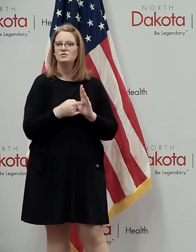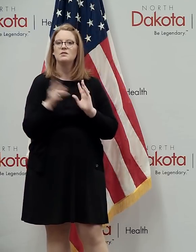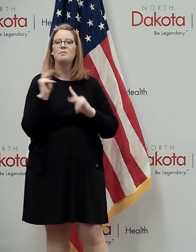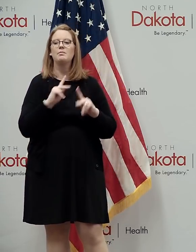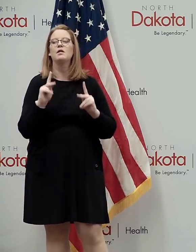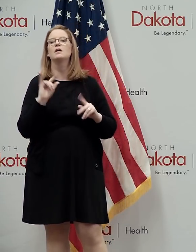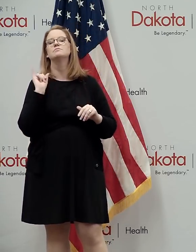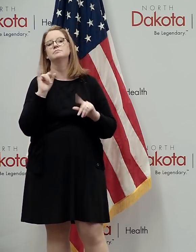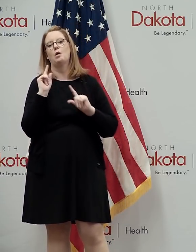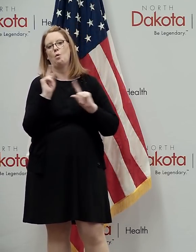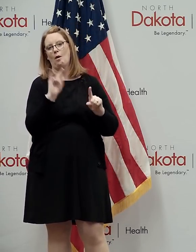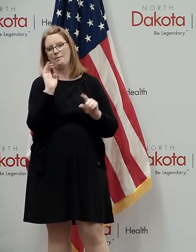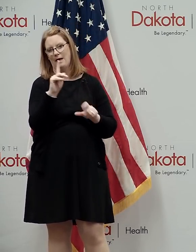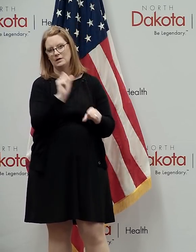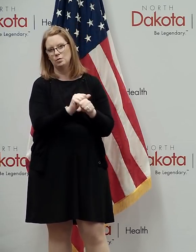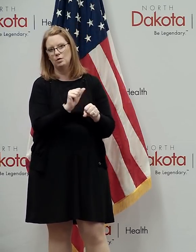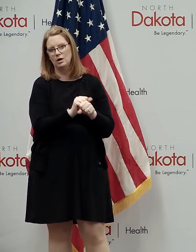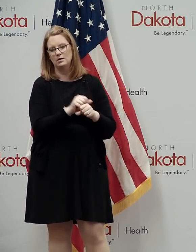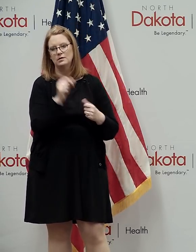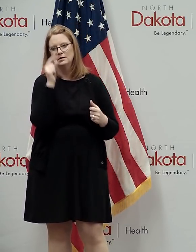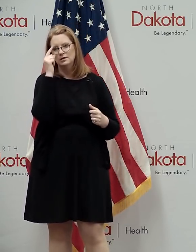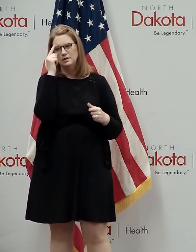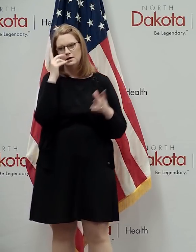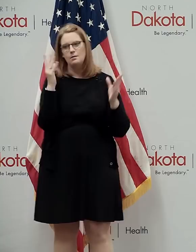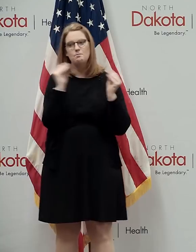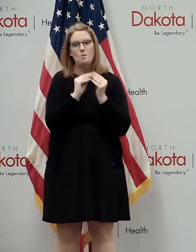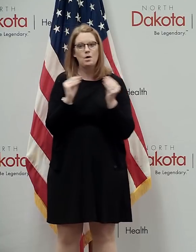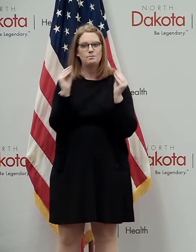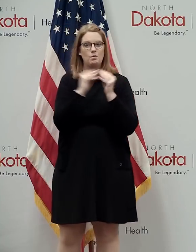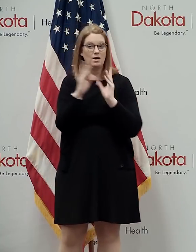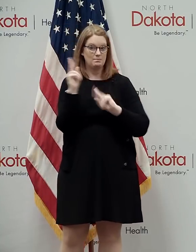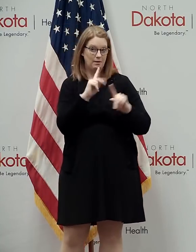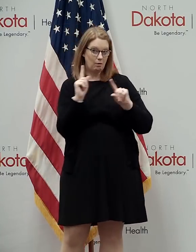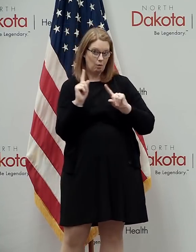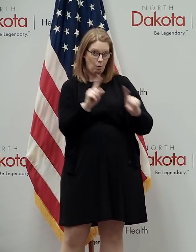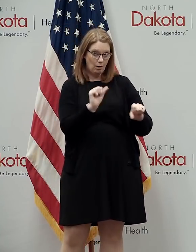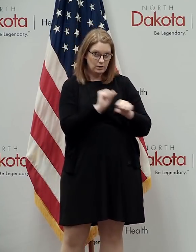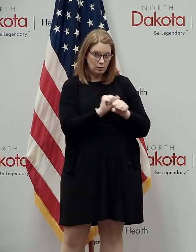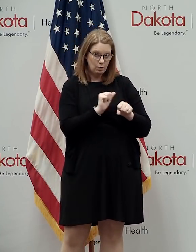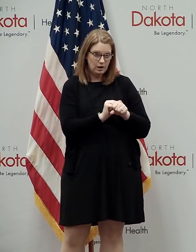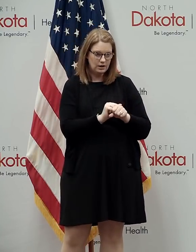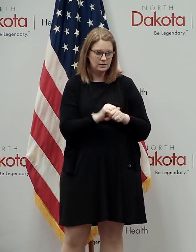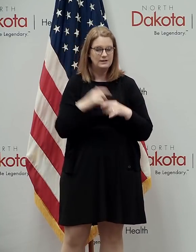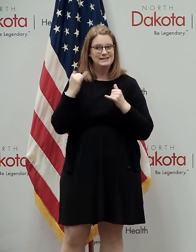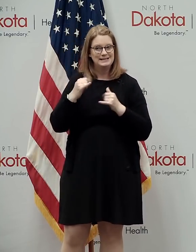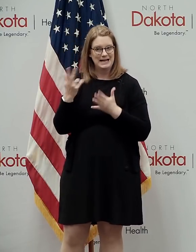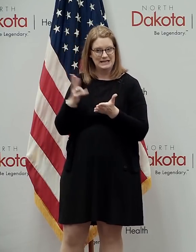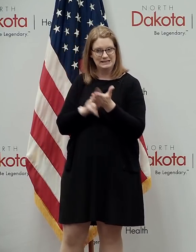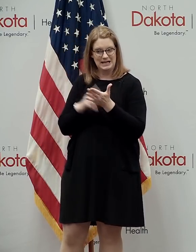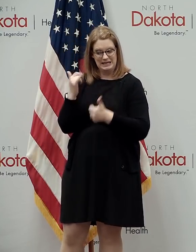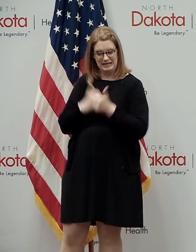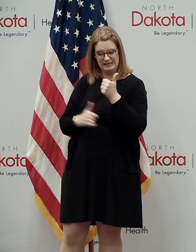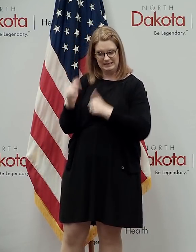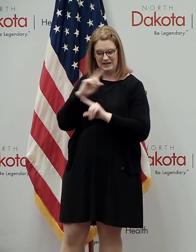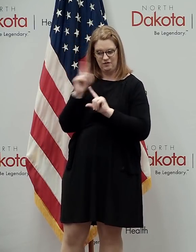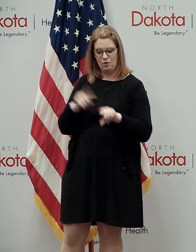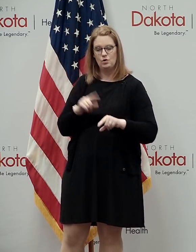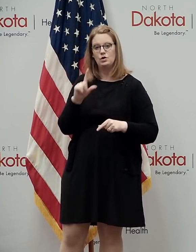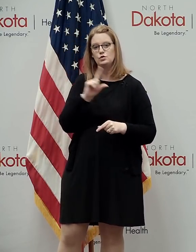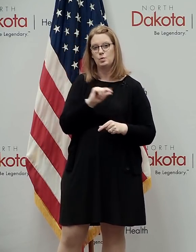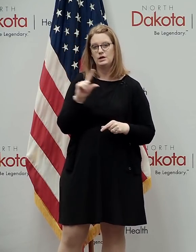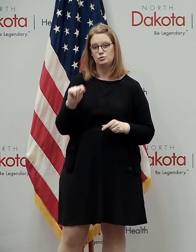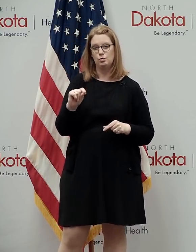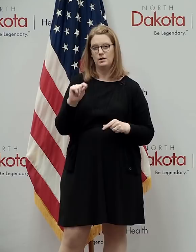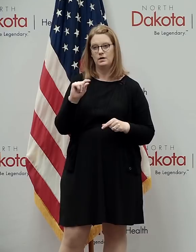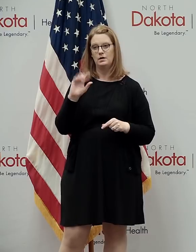employment. With more and more workforce returning to the workplace, today I did sign an executive order. It's 2020